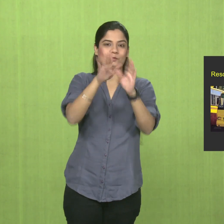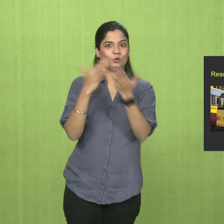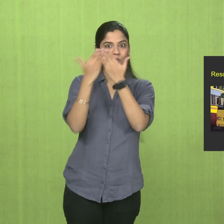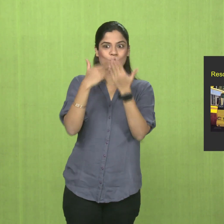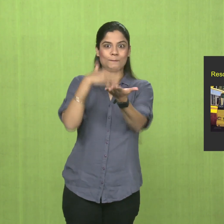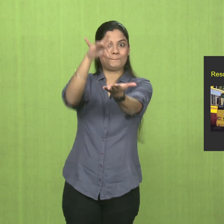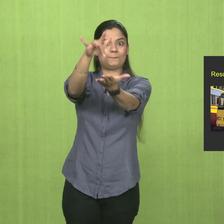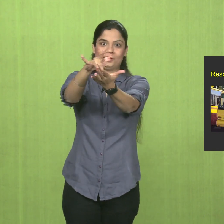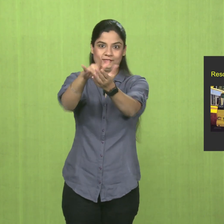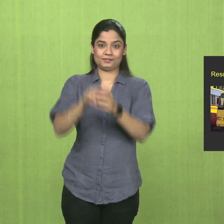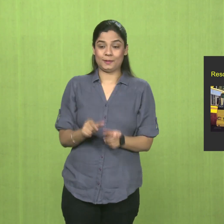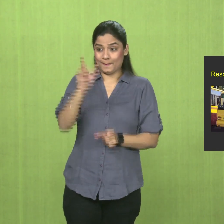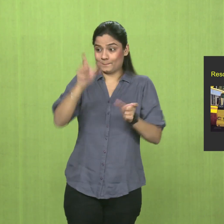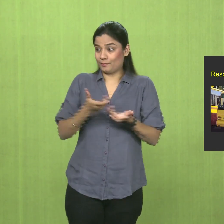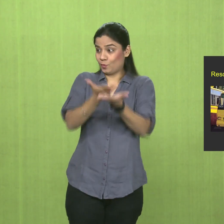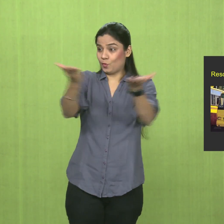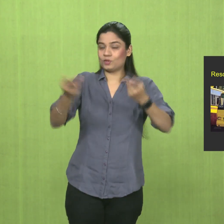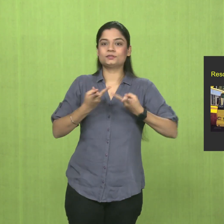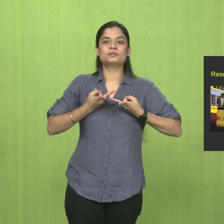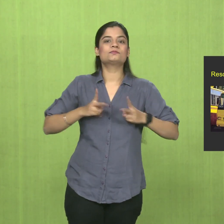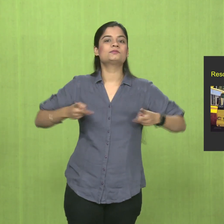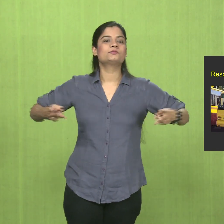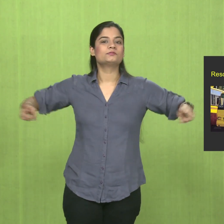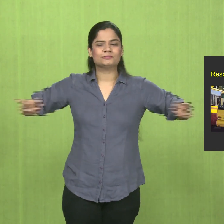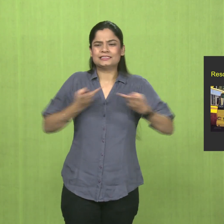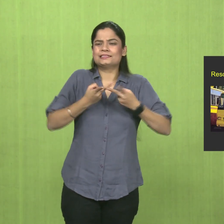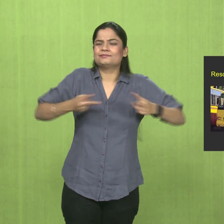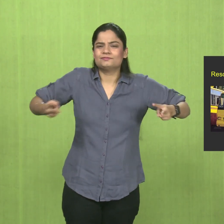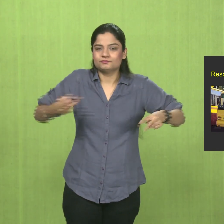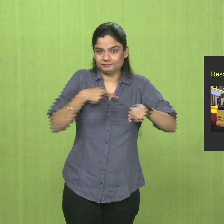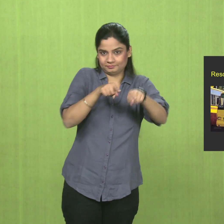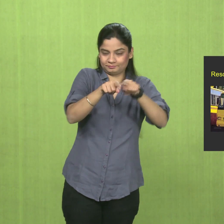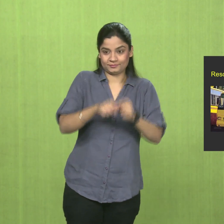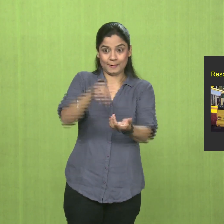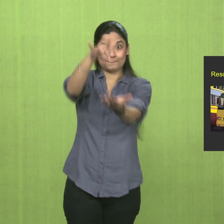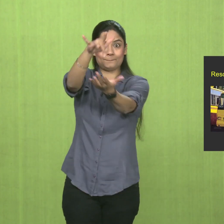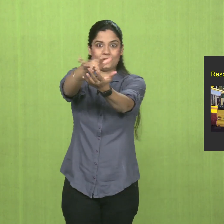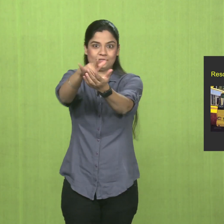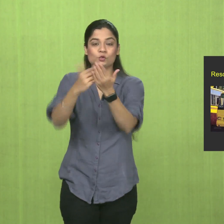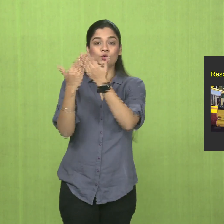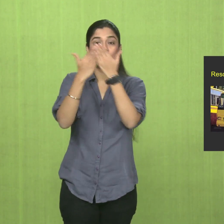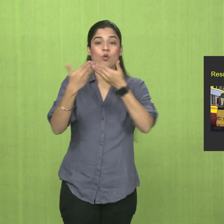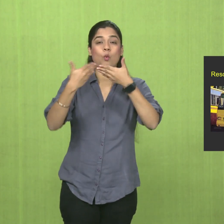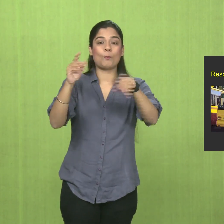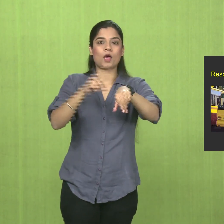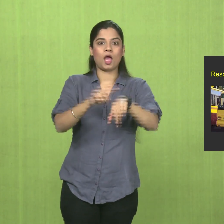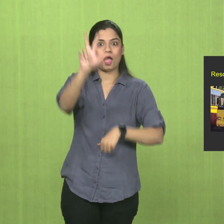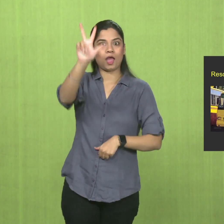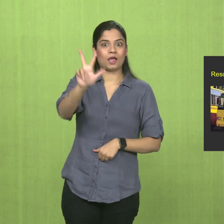school, right, and there's so many kids from different backgrounds which are coming to school. If